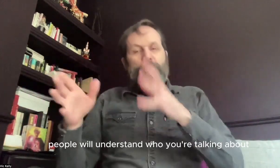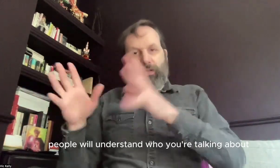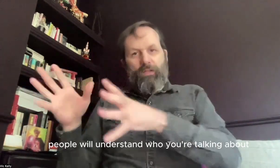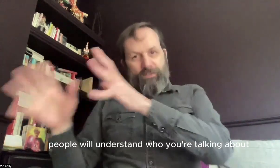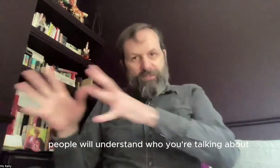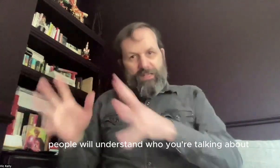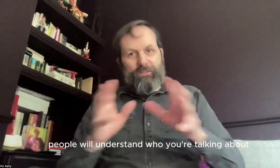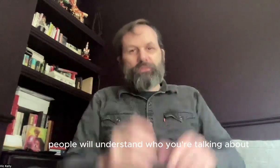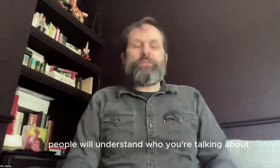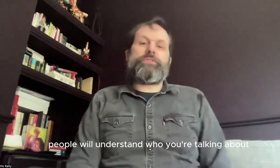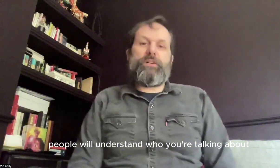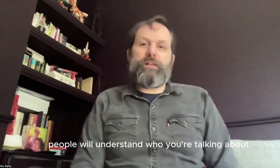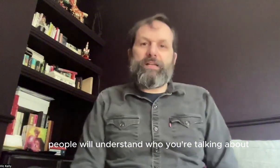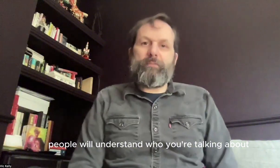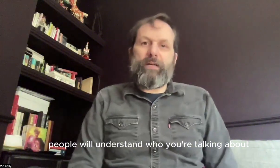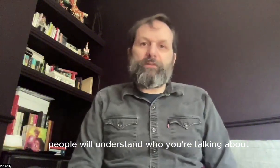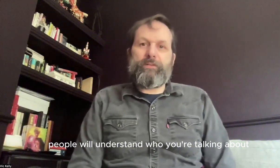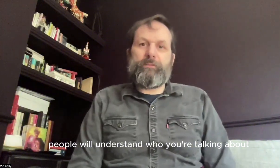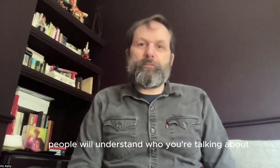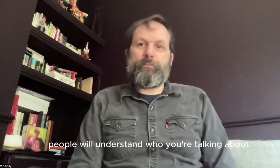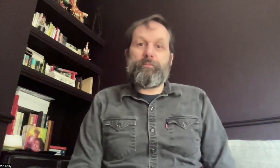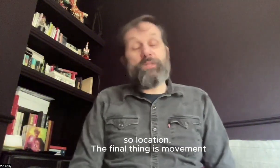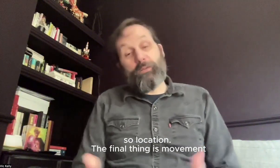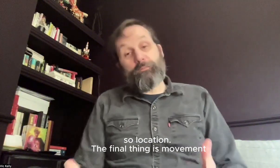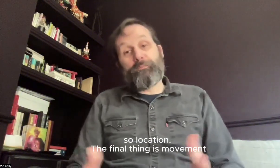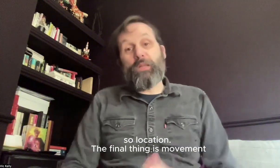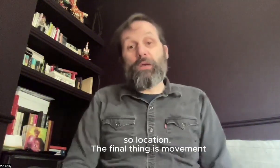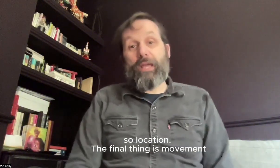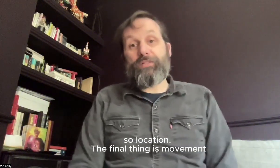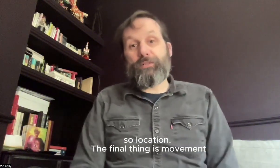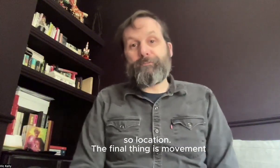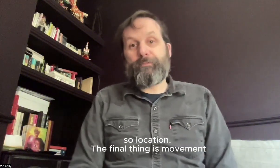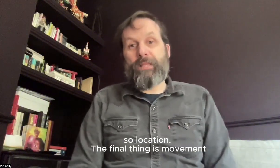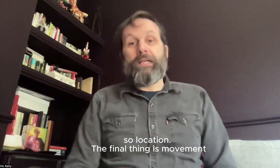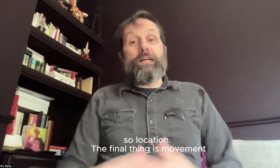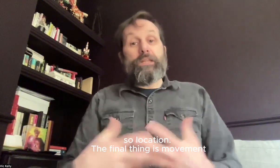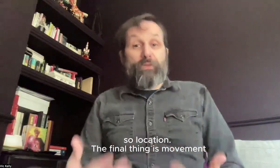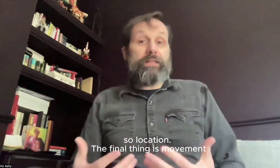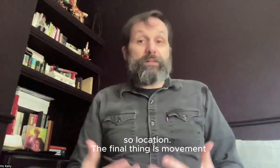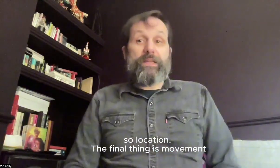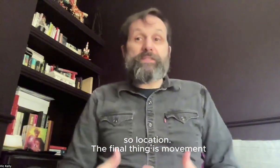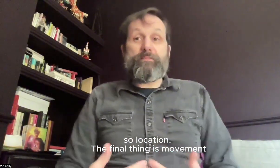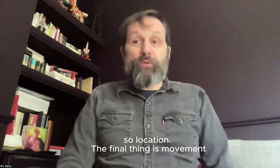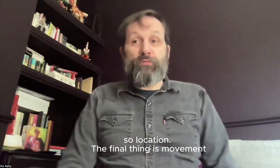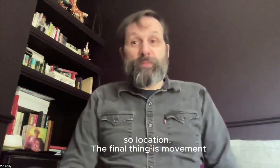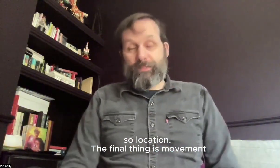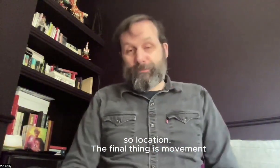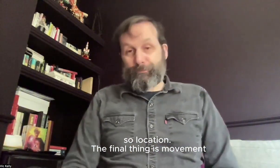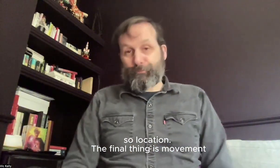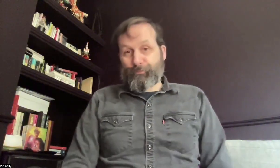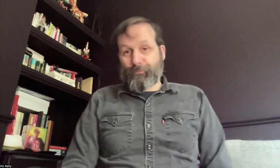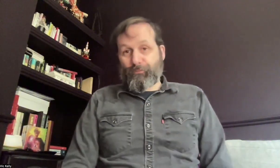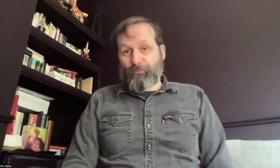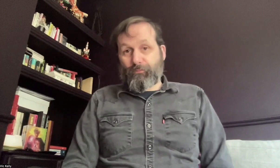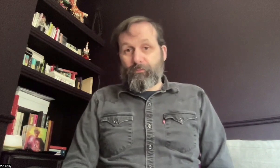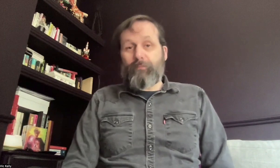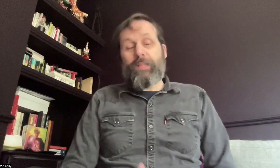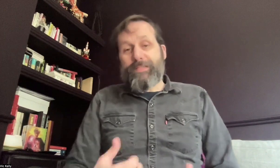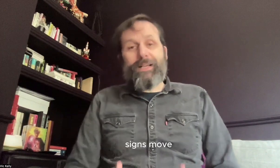will understand who you're talking about. So, location. The final thing is movement.